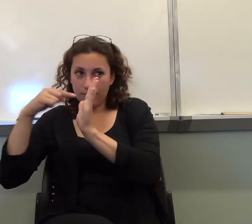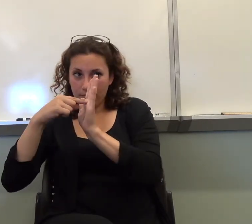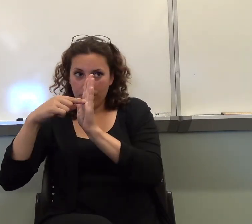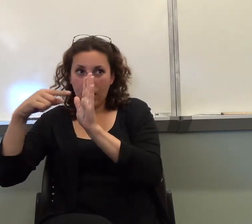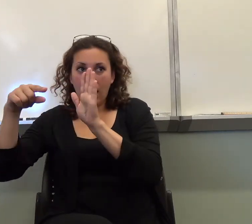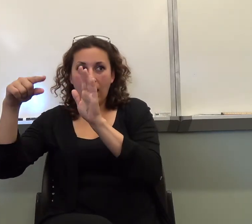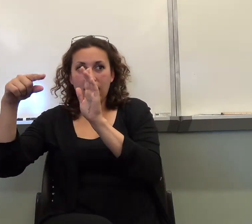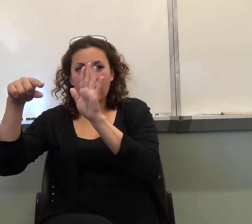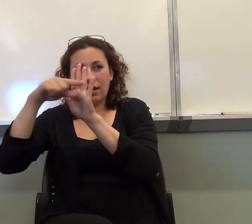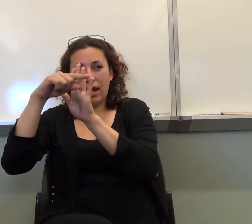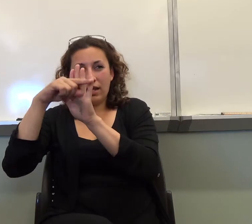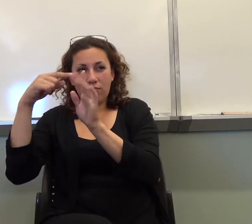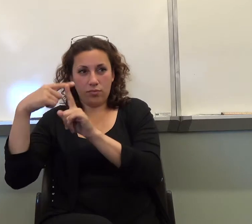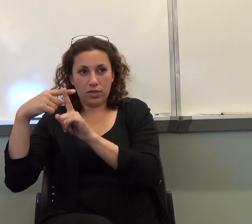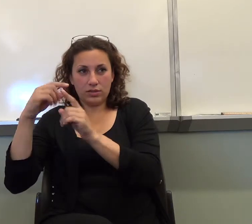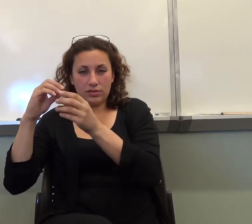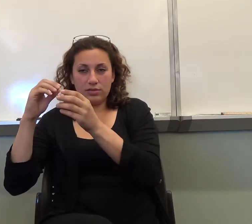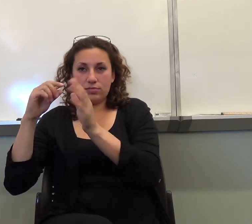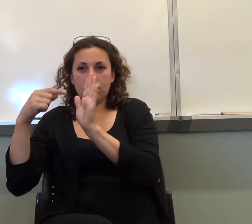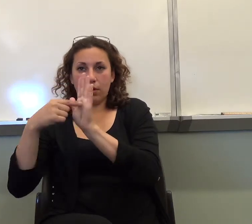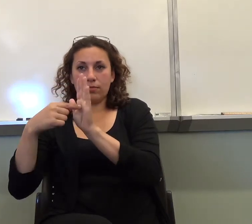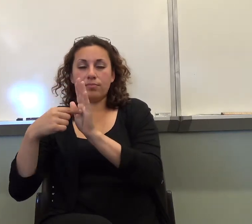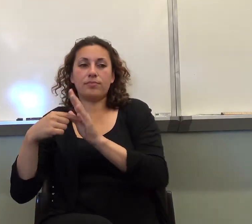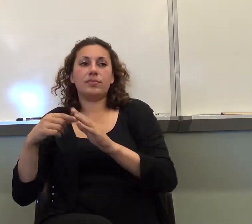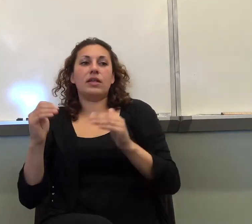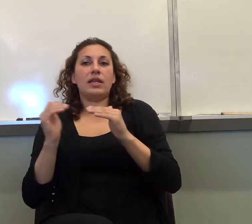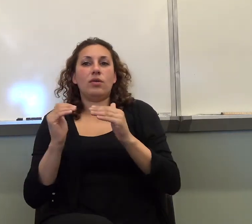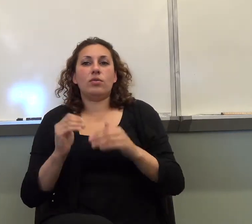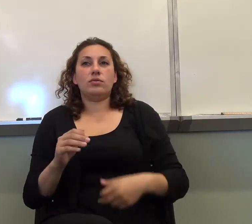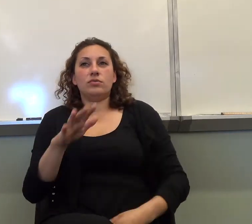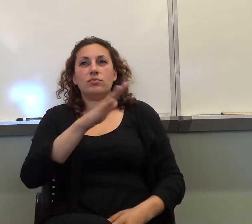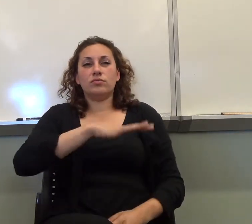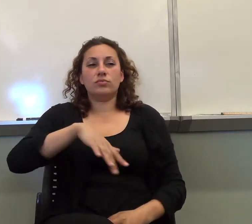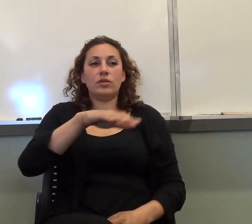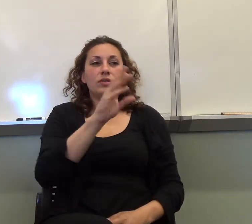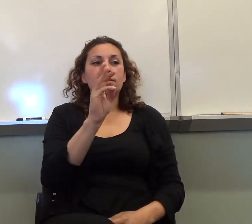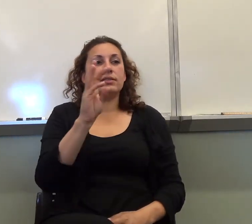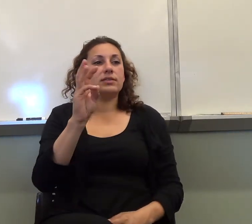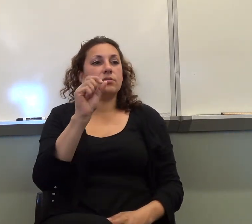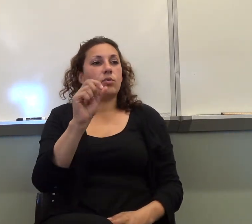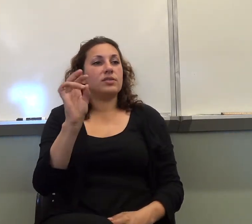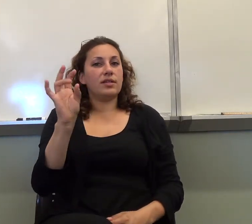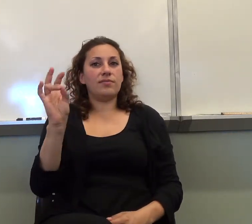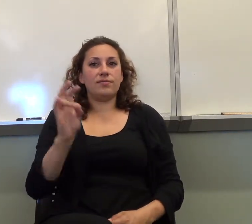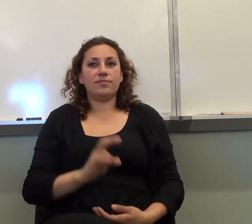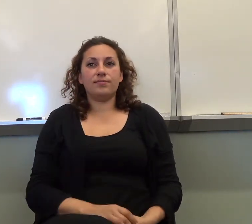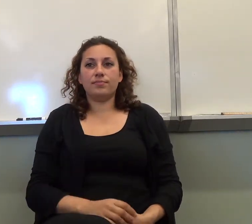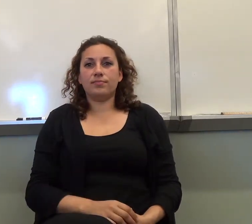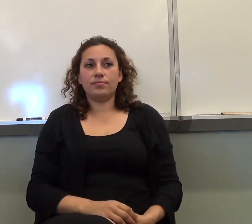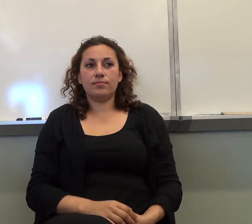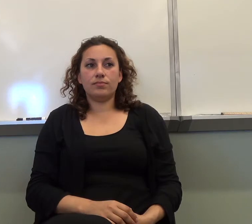And then equals. That should give you 66.77 because all these rules are programmed